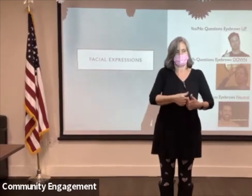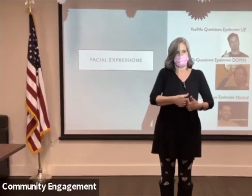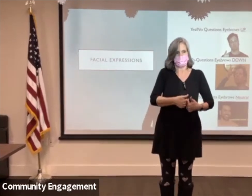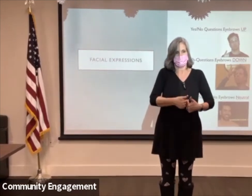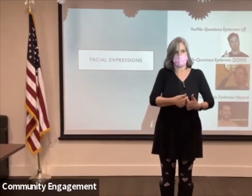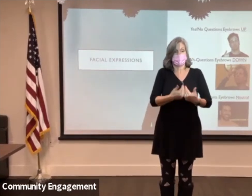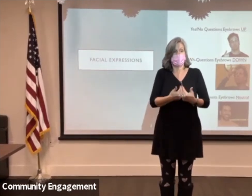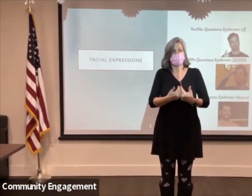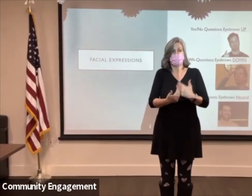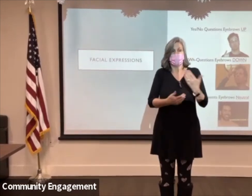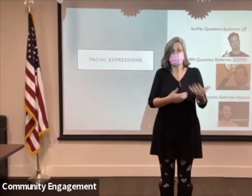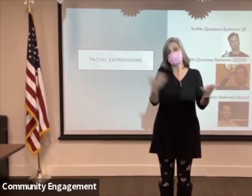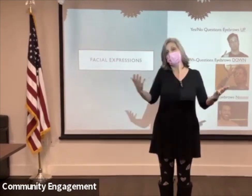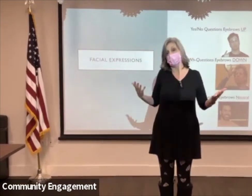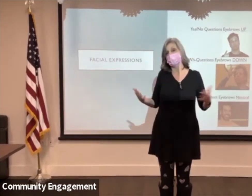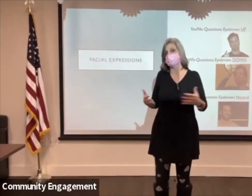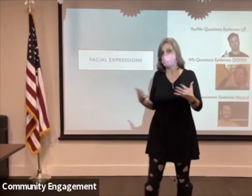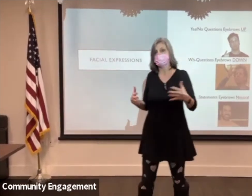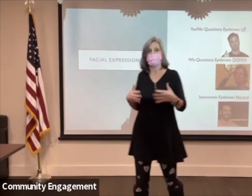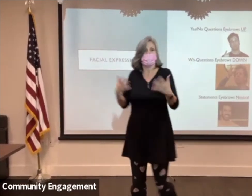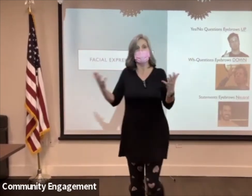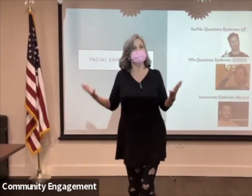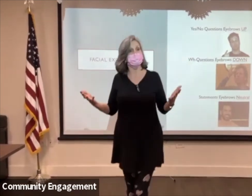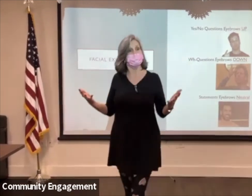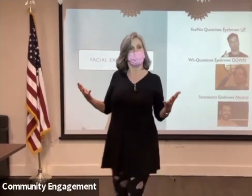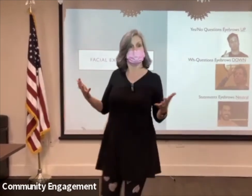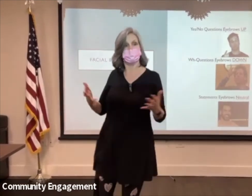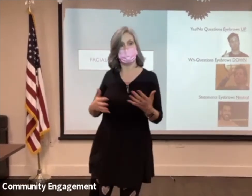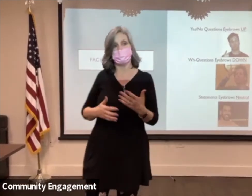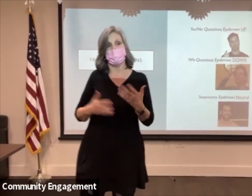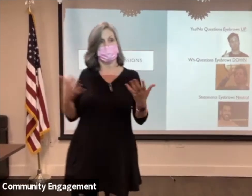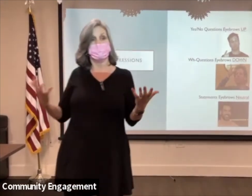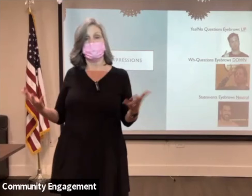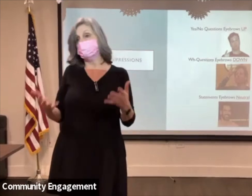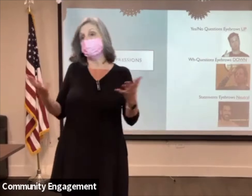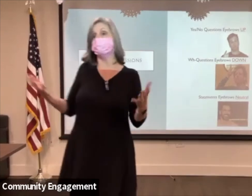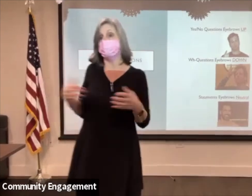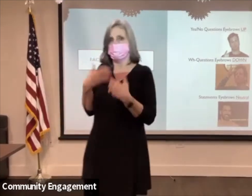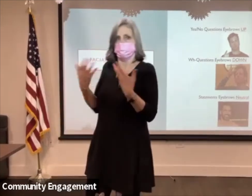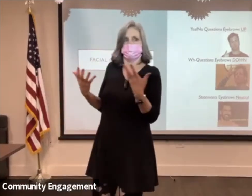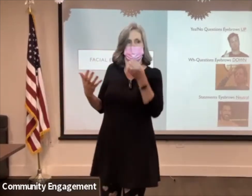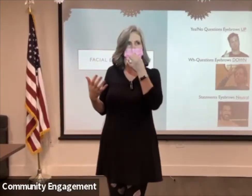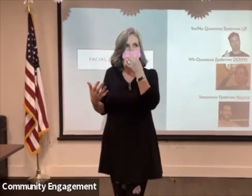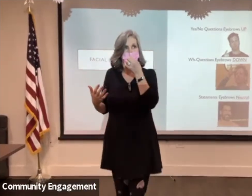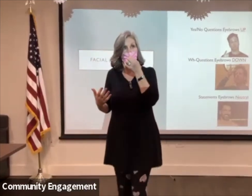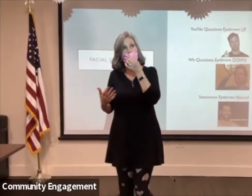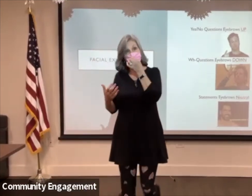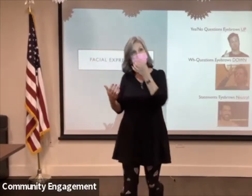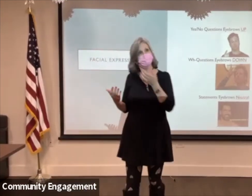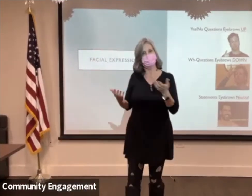fluid, which means he wakes up in the morning and decides what it is he's attracted to, and then he just goes with his emotion. And it takes a little